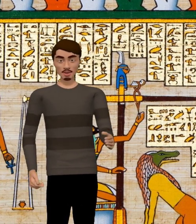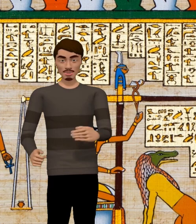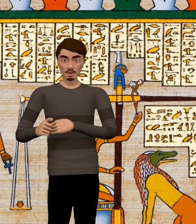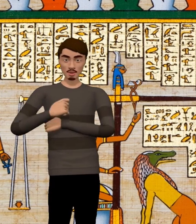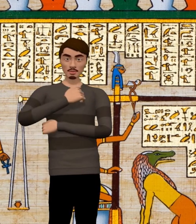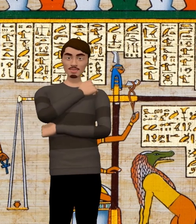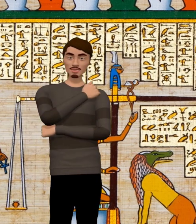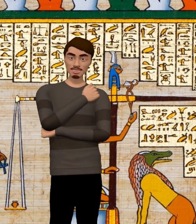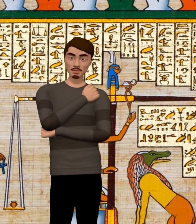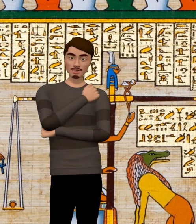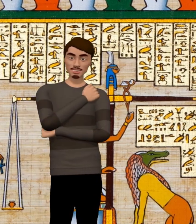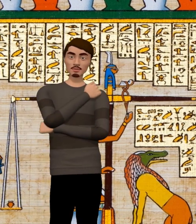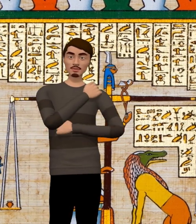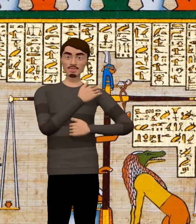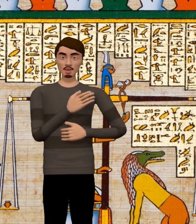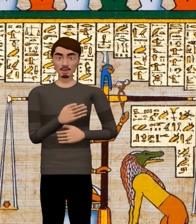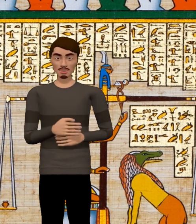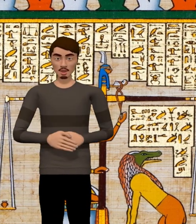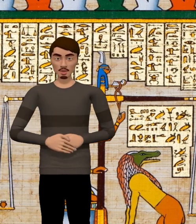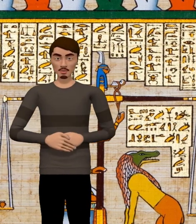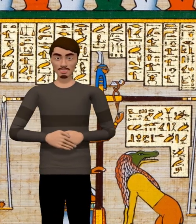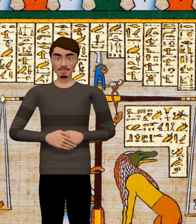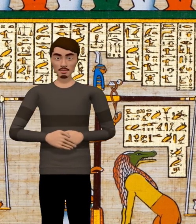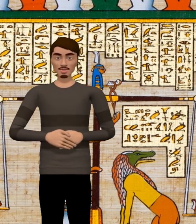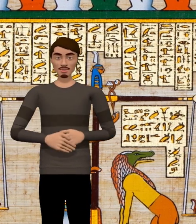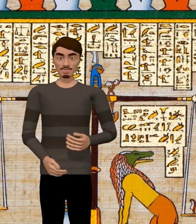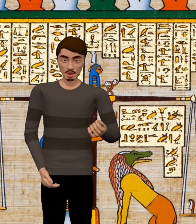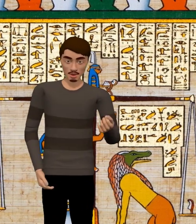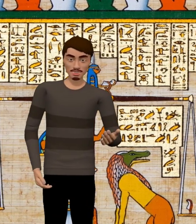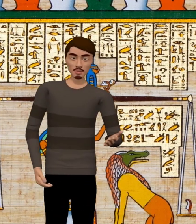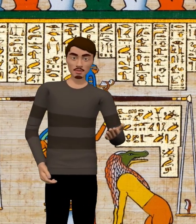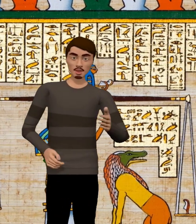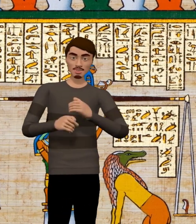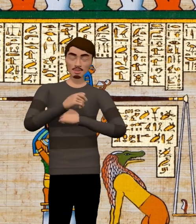to one of the 42 judges. In these